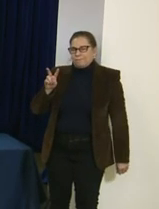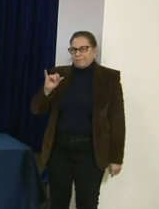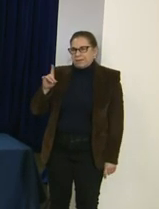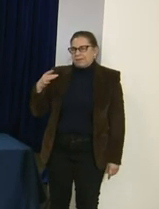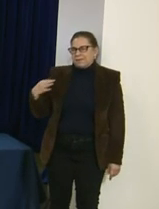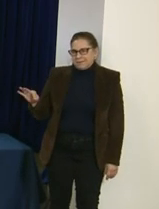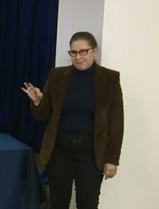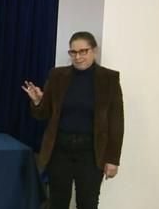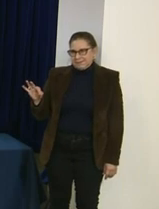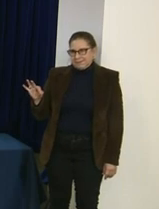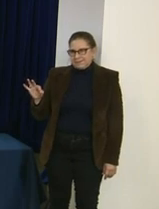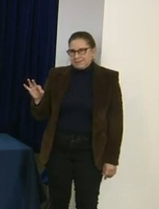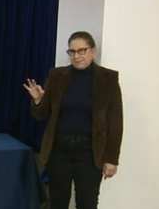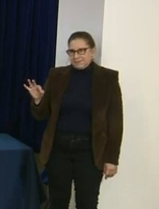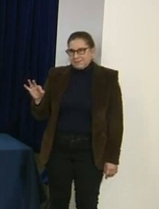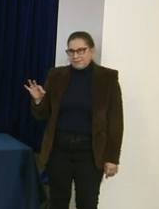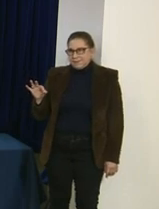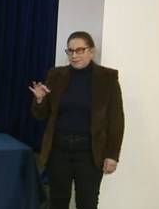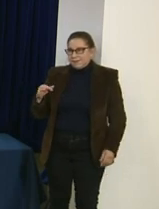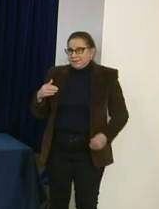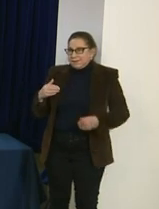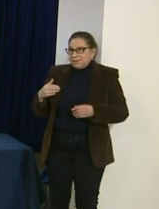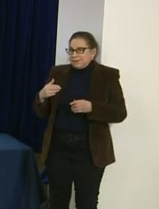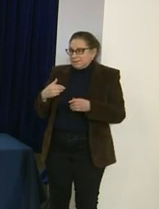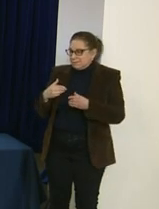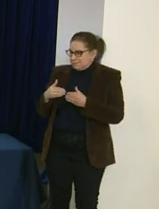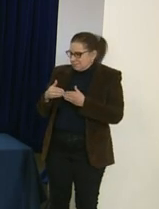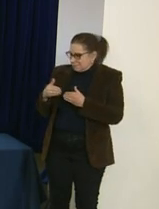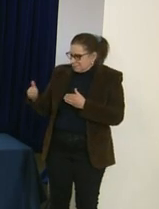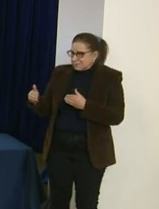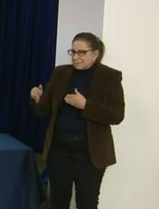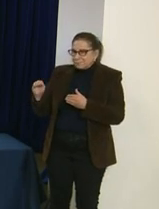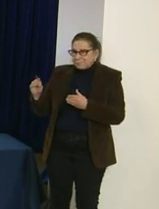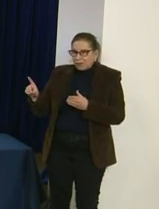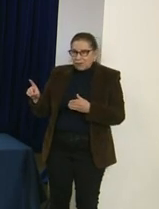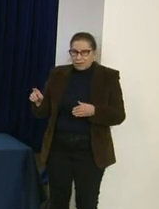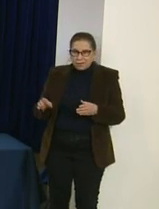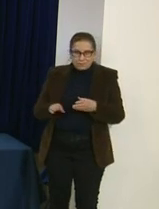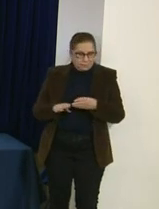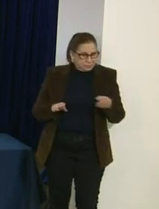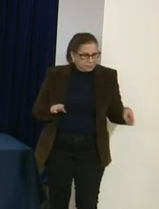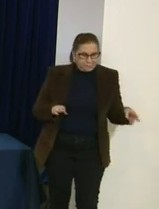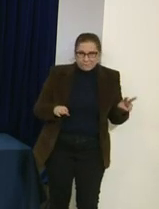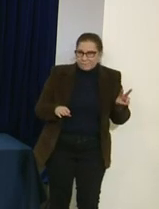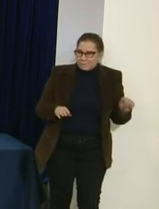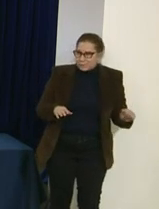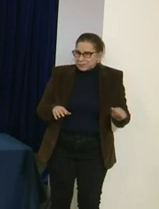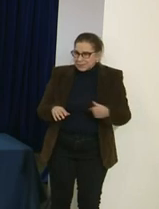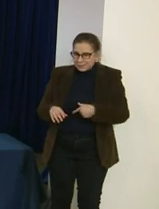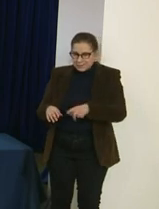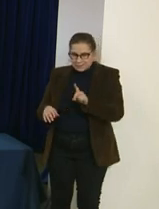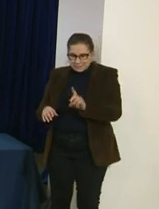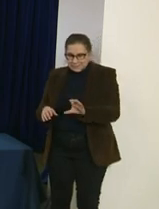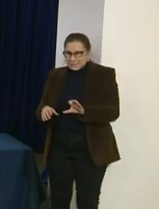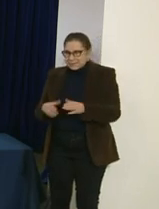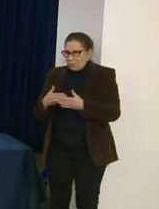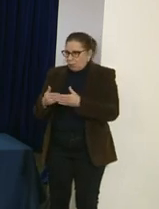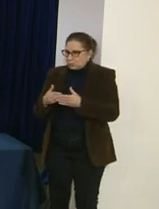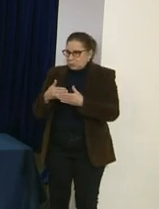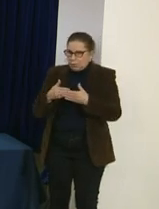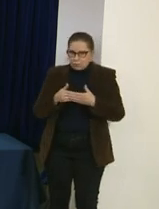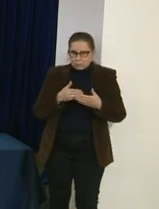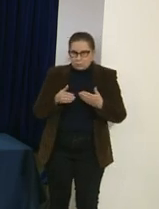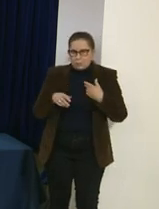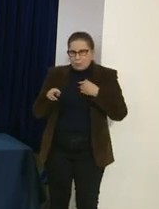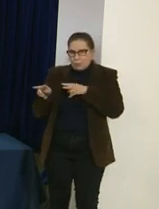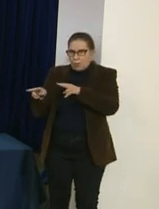our neighbors in Maryland and Virginia, and we continuously monitor the impact of COVID-19 in the district, but also